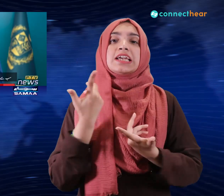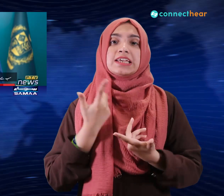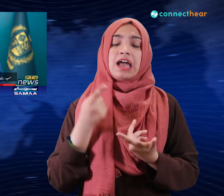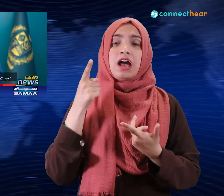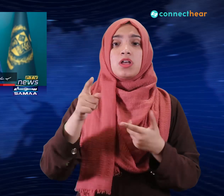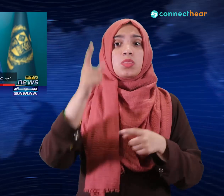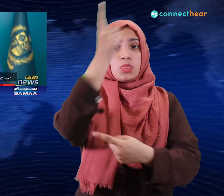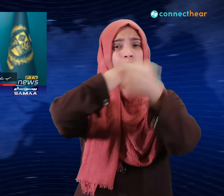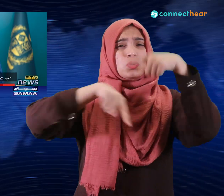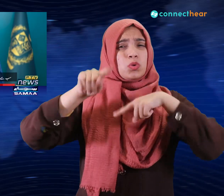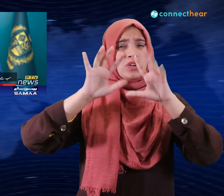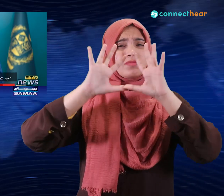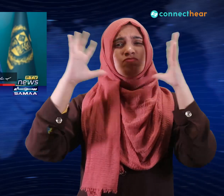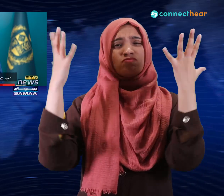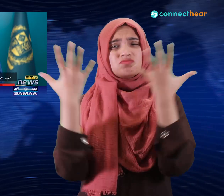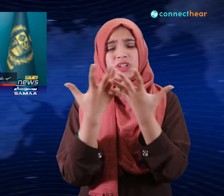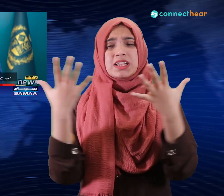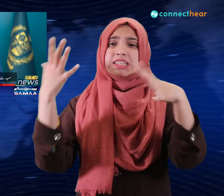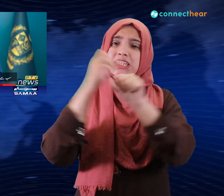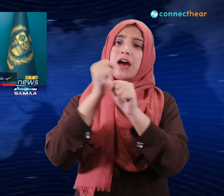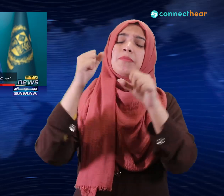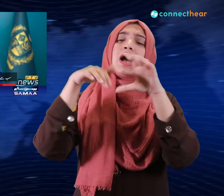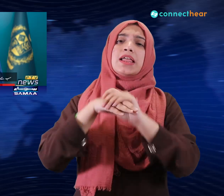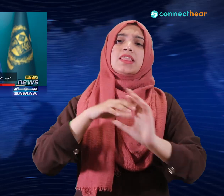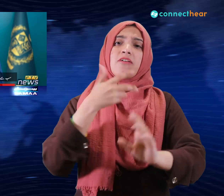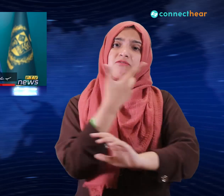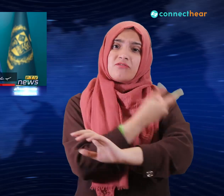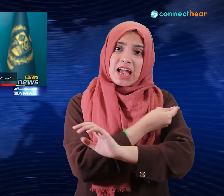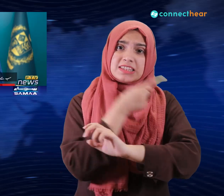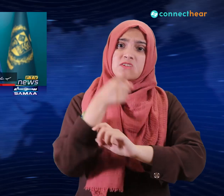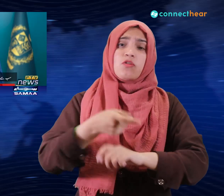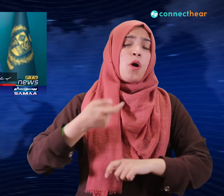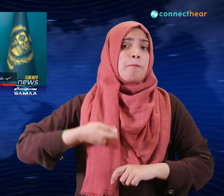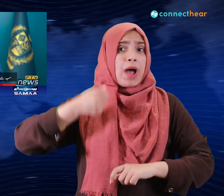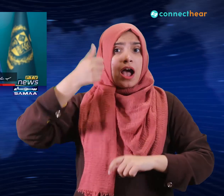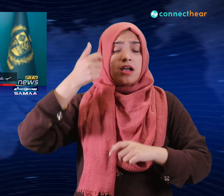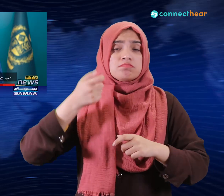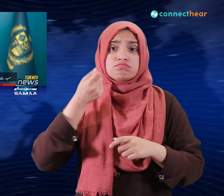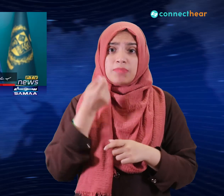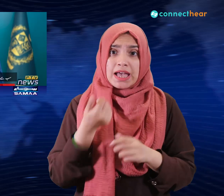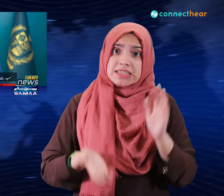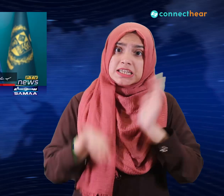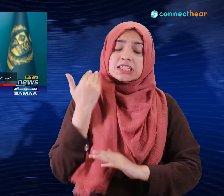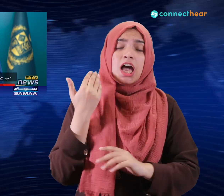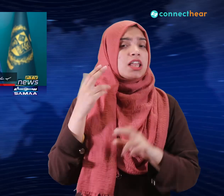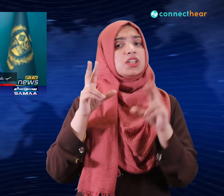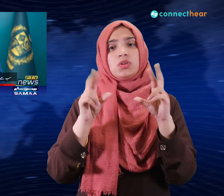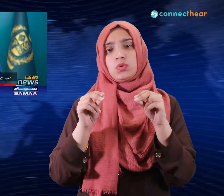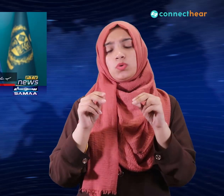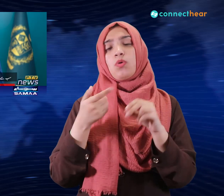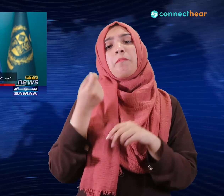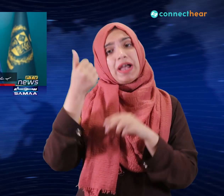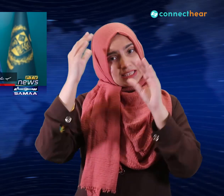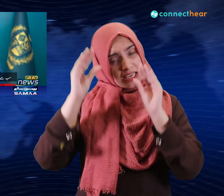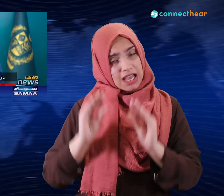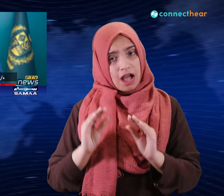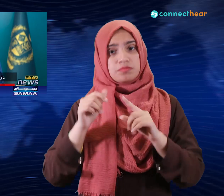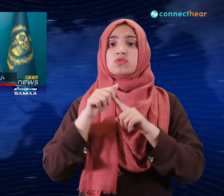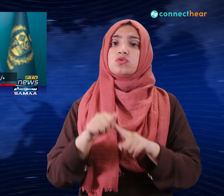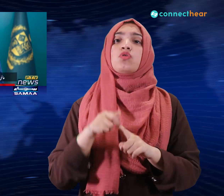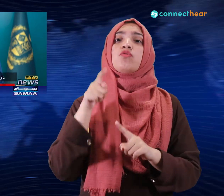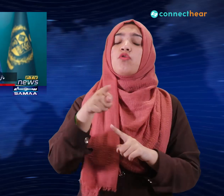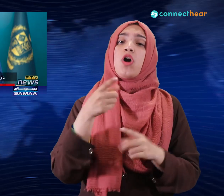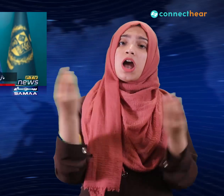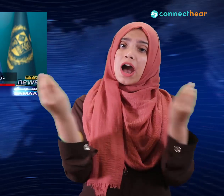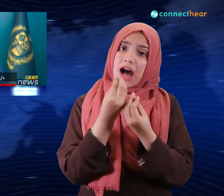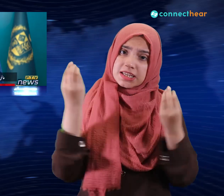universal and affordable access to COVID-19 vaccine is essential to defeat the virus